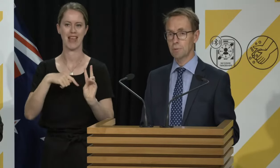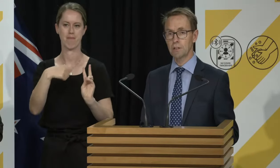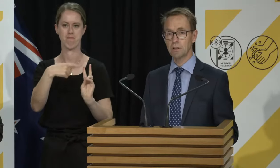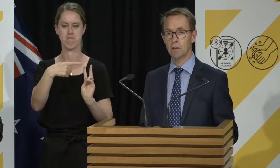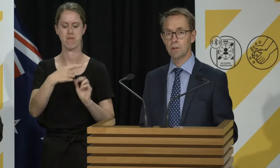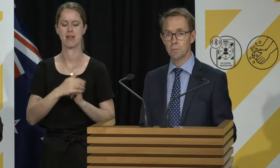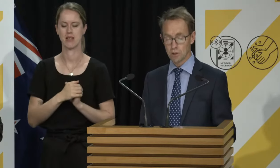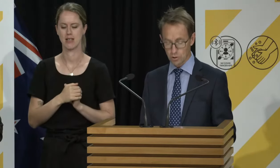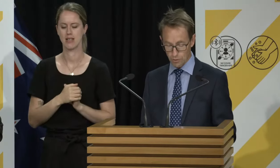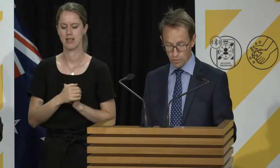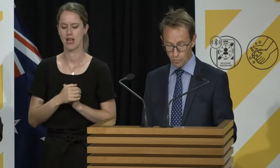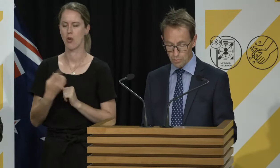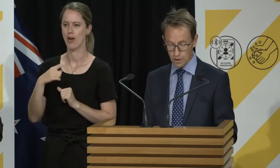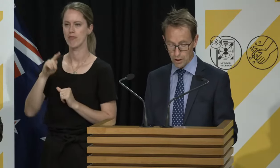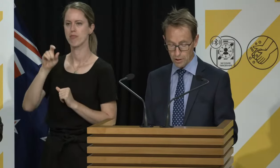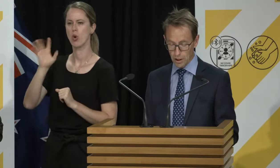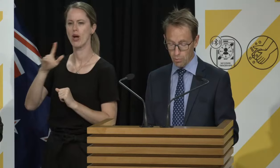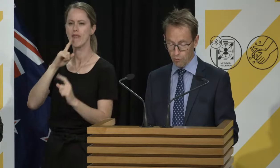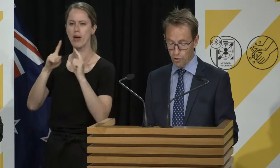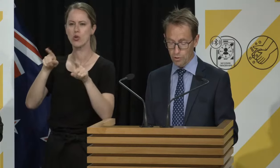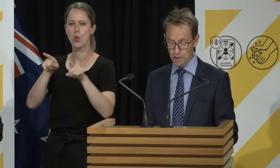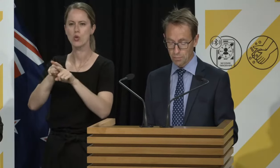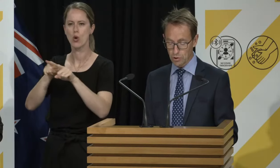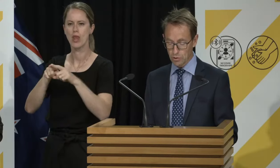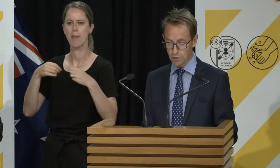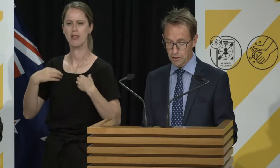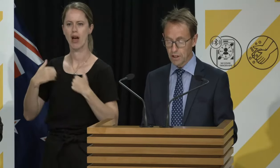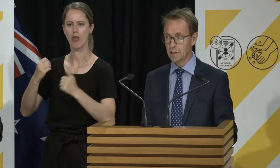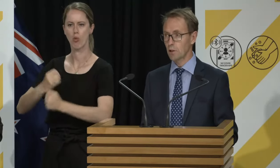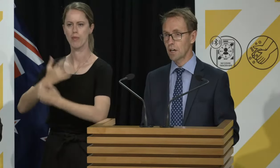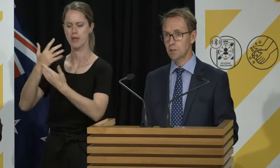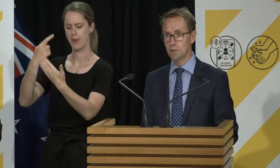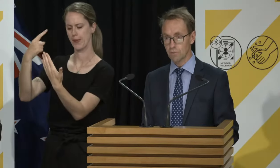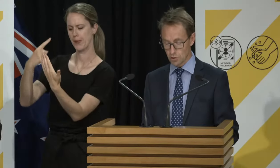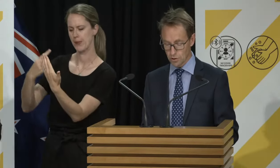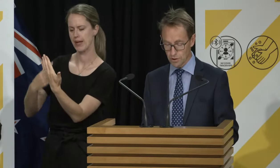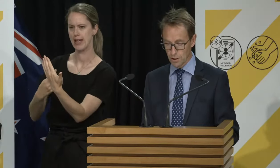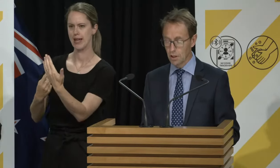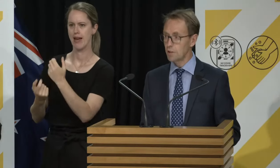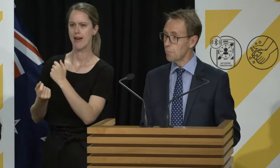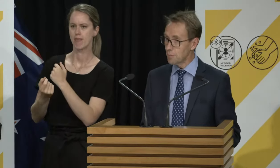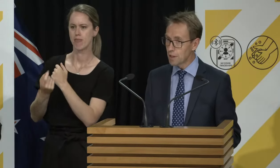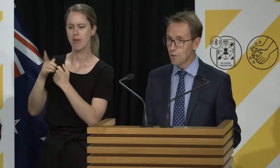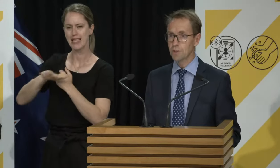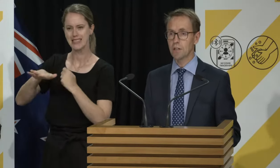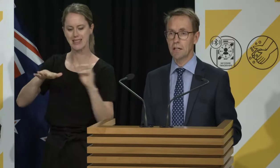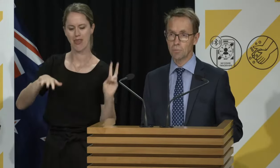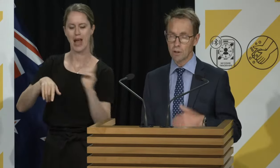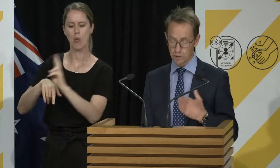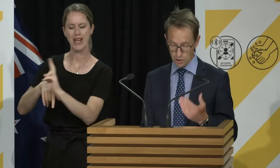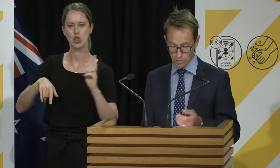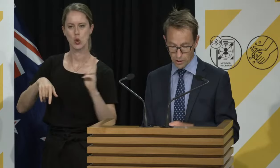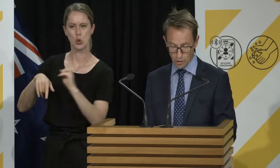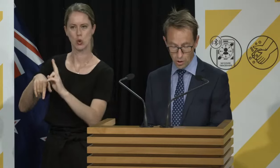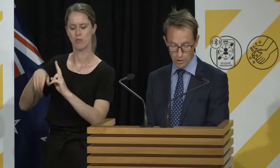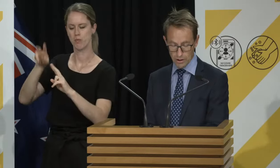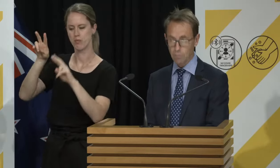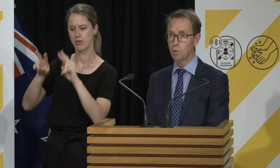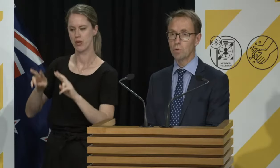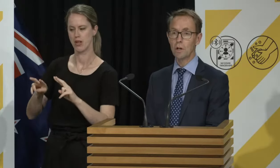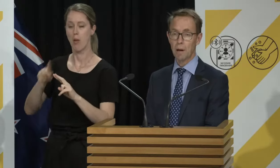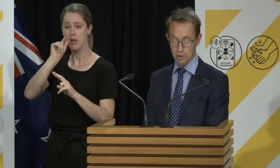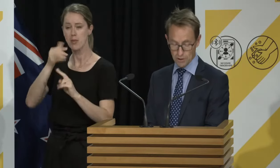we've updated the Ministry of Health website with further exposure events and locations of interest. There may be others as we continue the